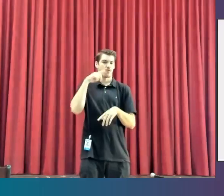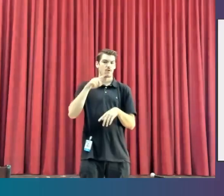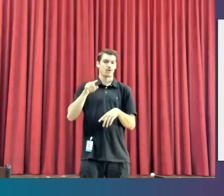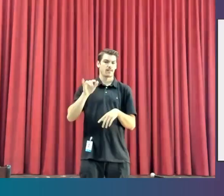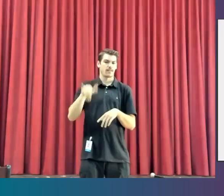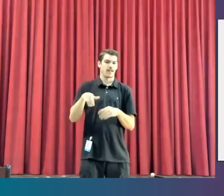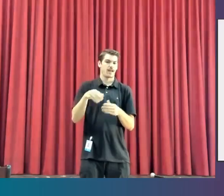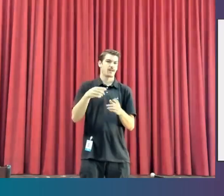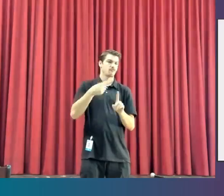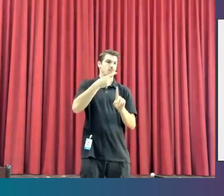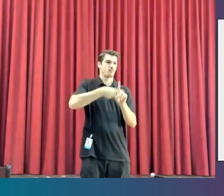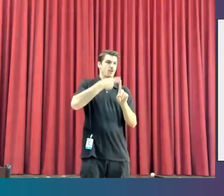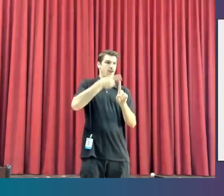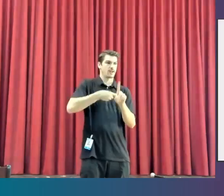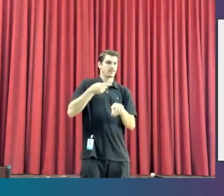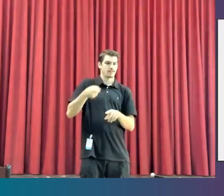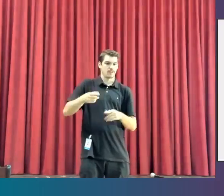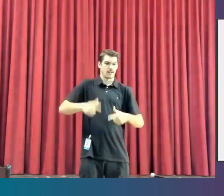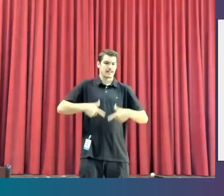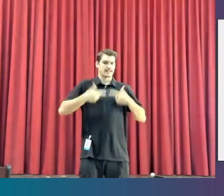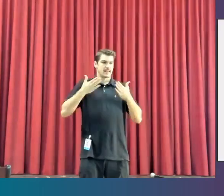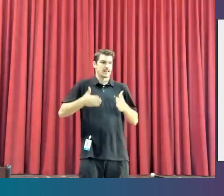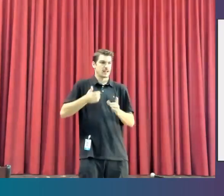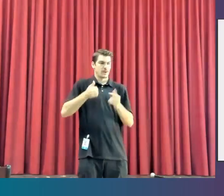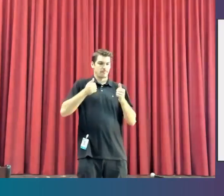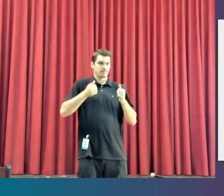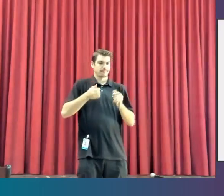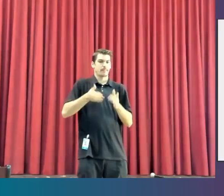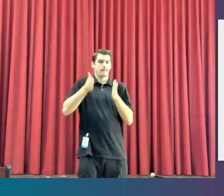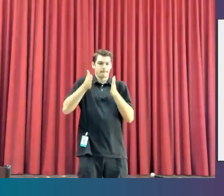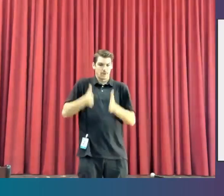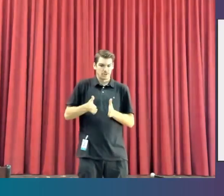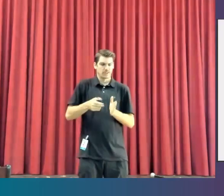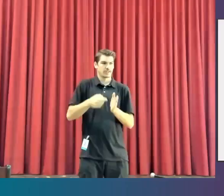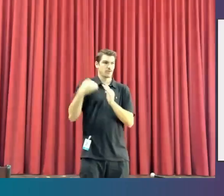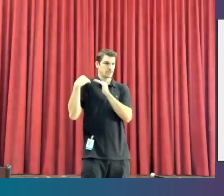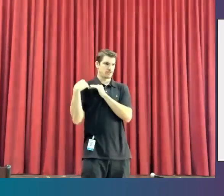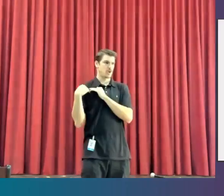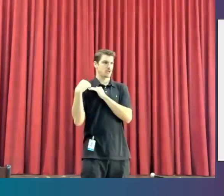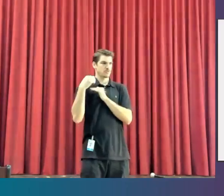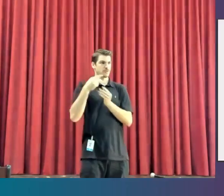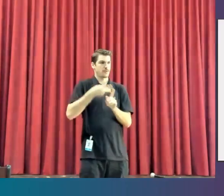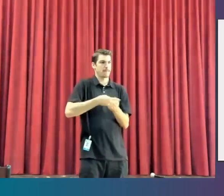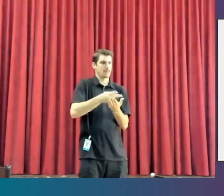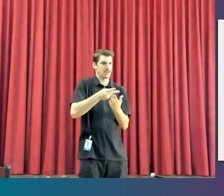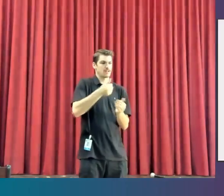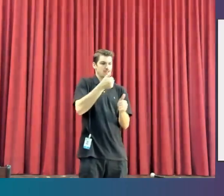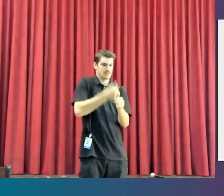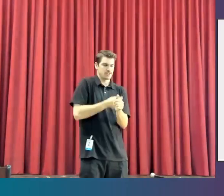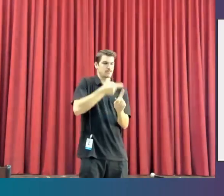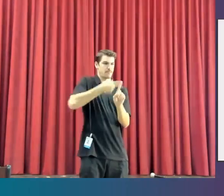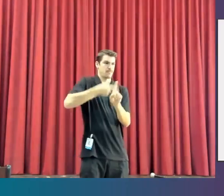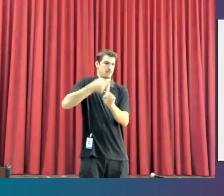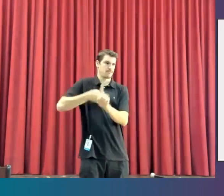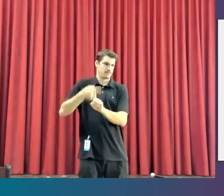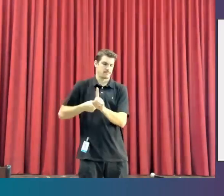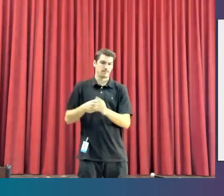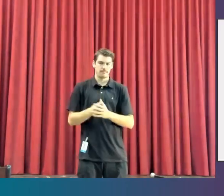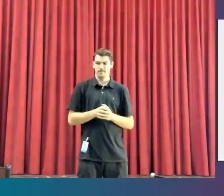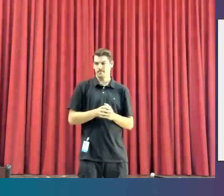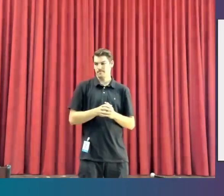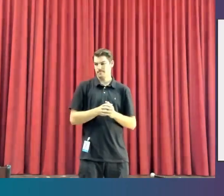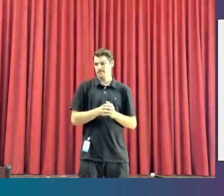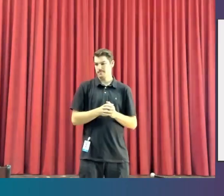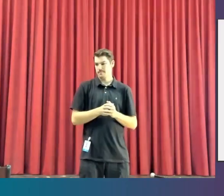of the rent that the tenant is personally responsible for paying each month.